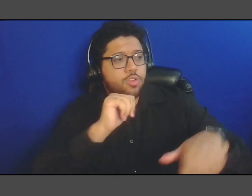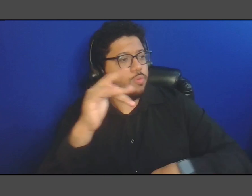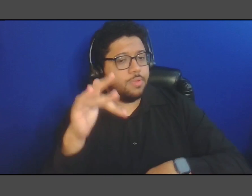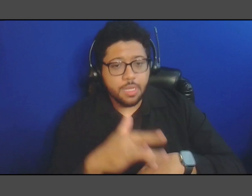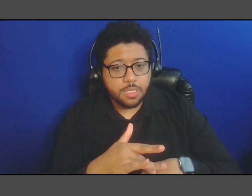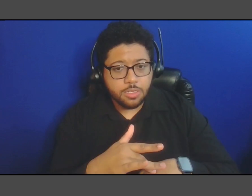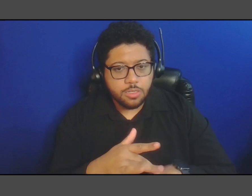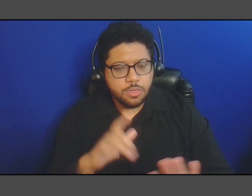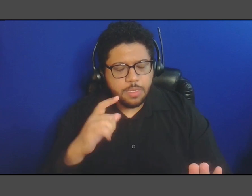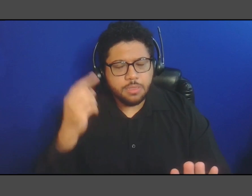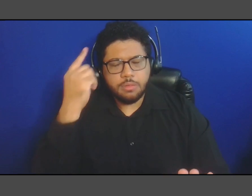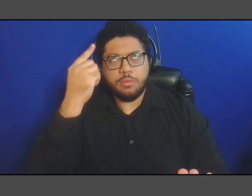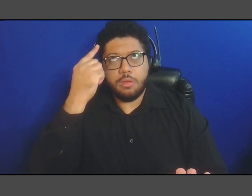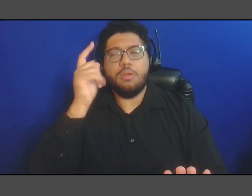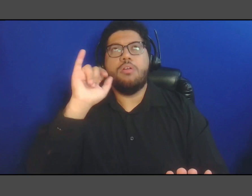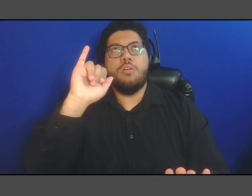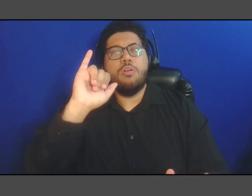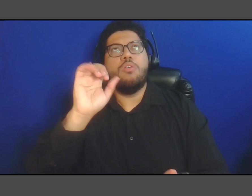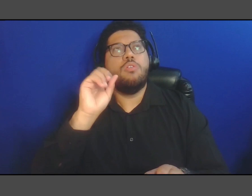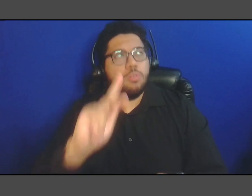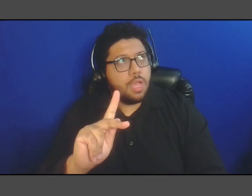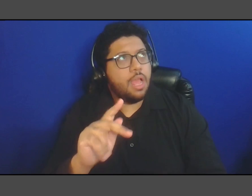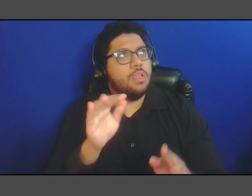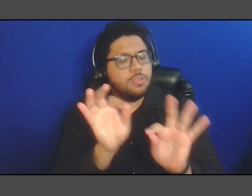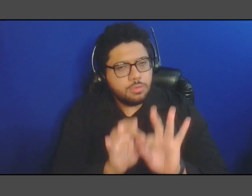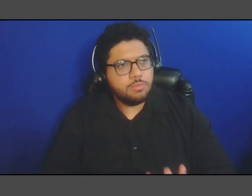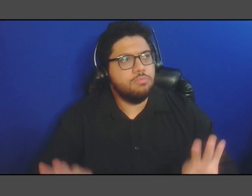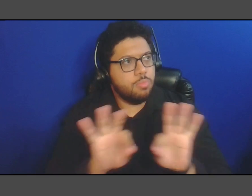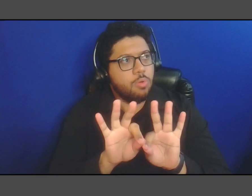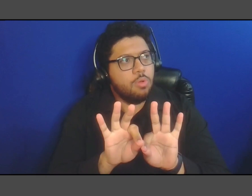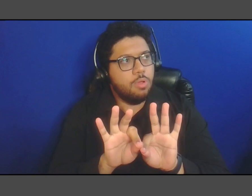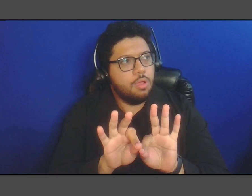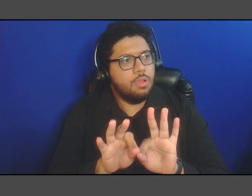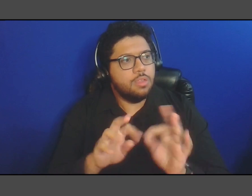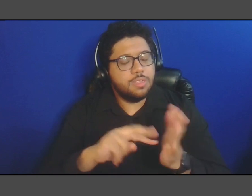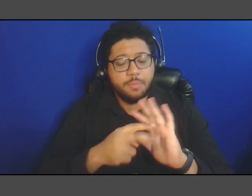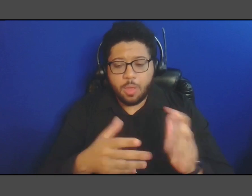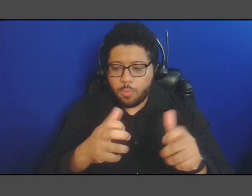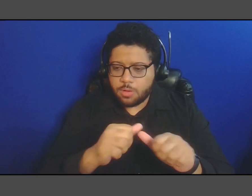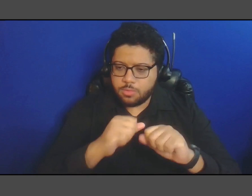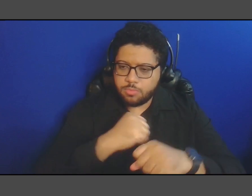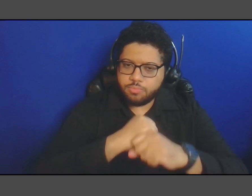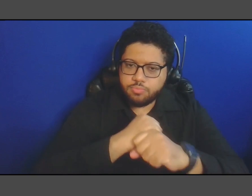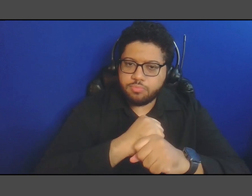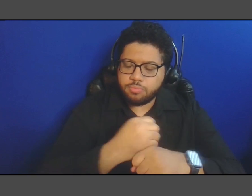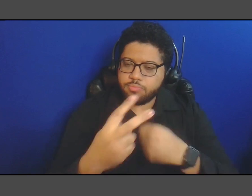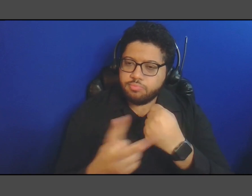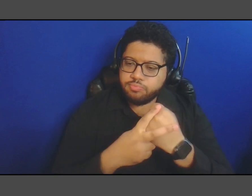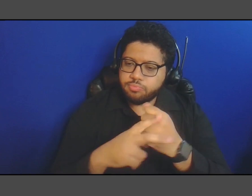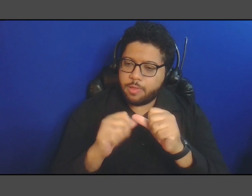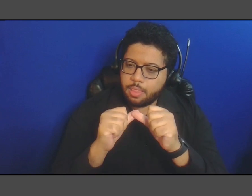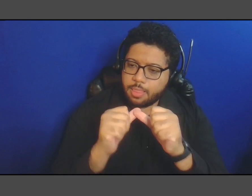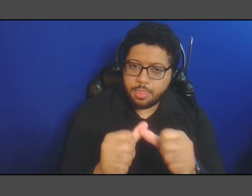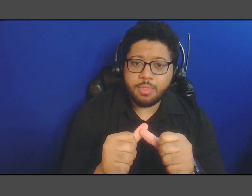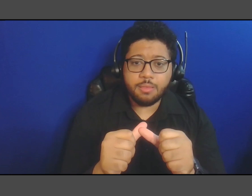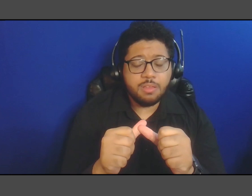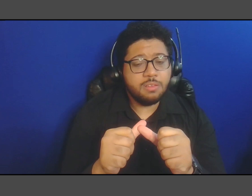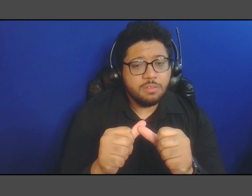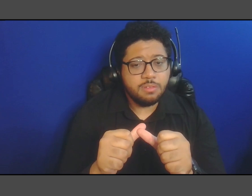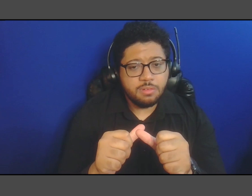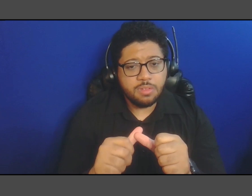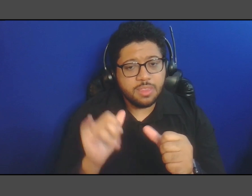things are important and they're put there for a reason. We want to preserve and protect this cultural heritage that belongs to